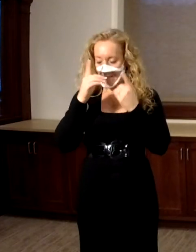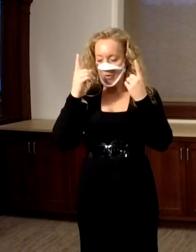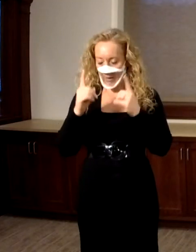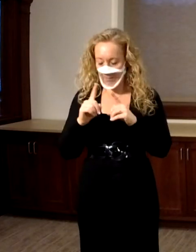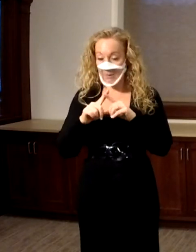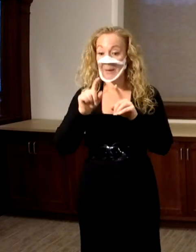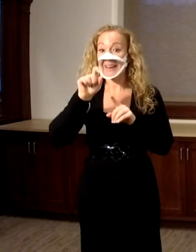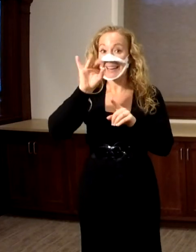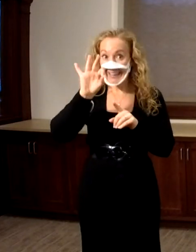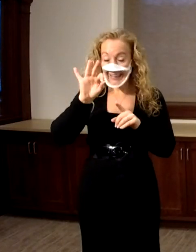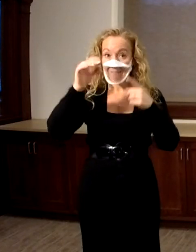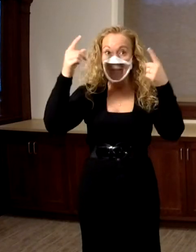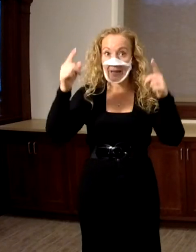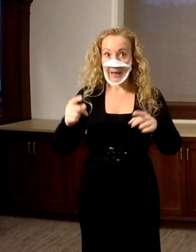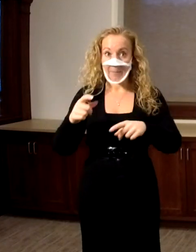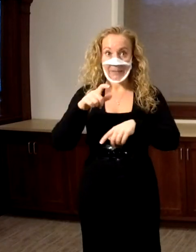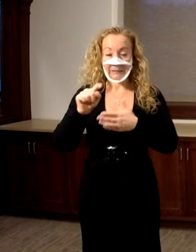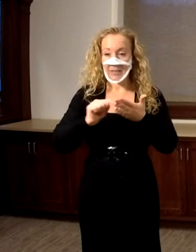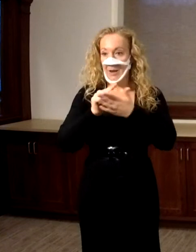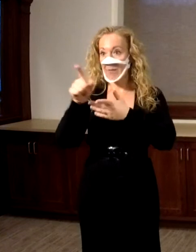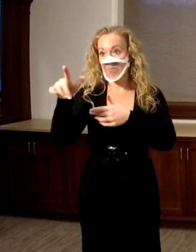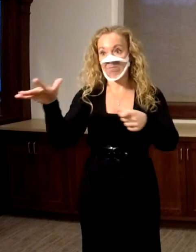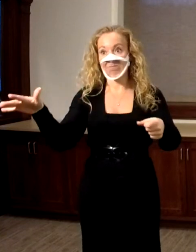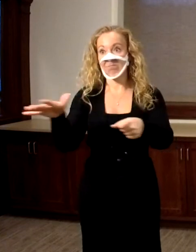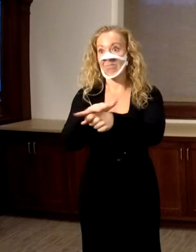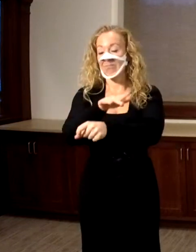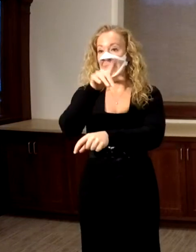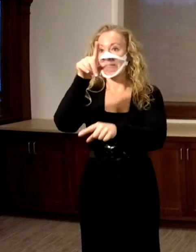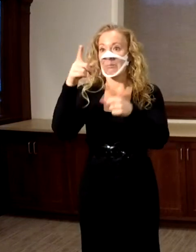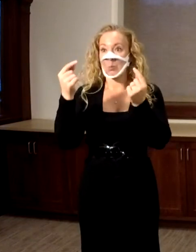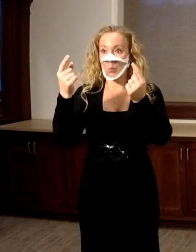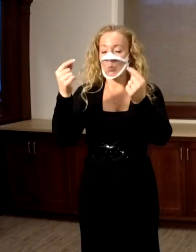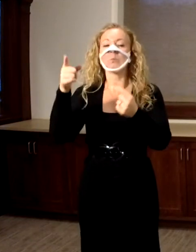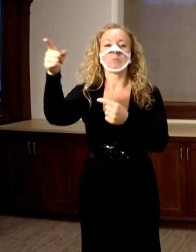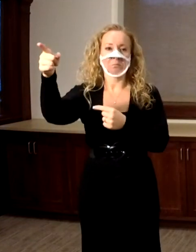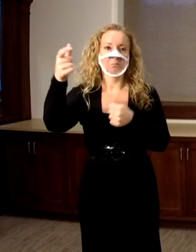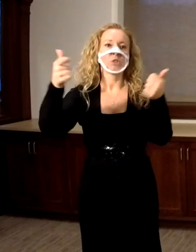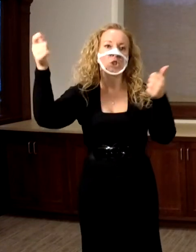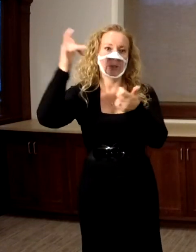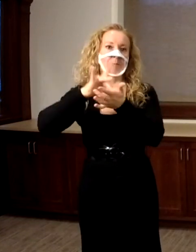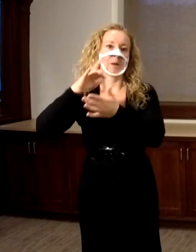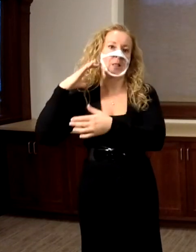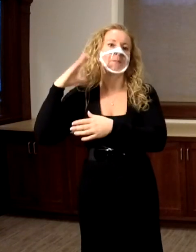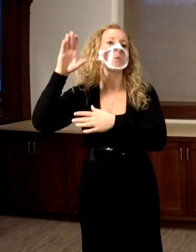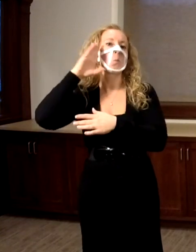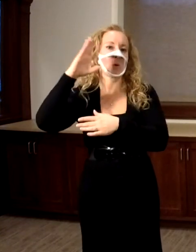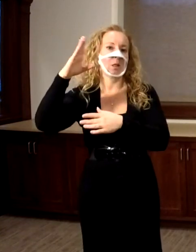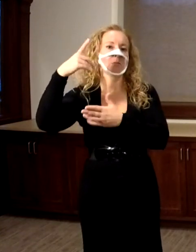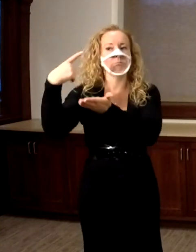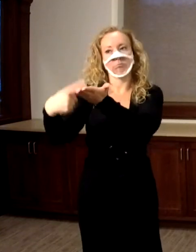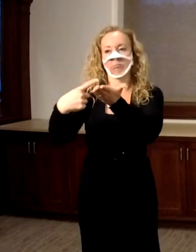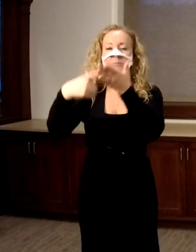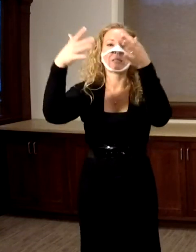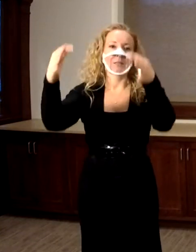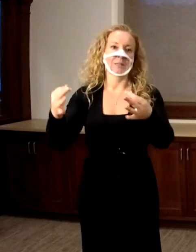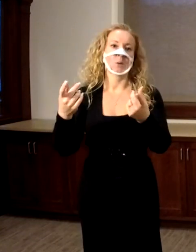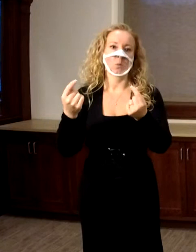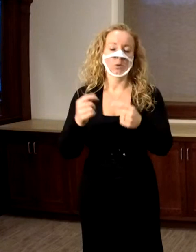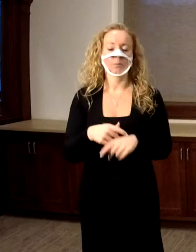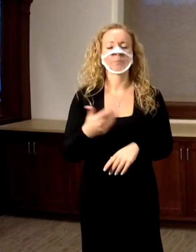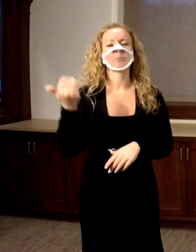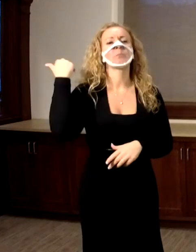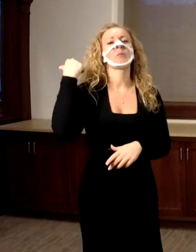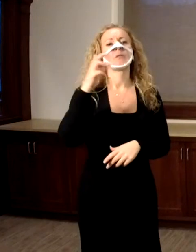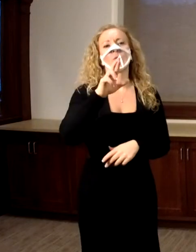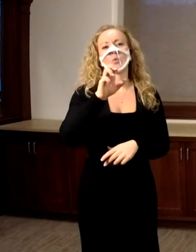our chief medical officers will work together on a strategy. I know that there have been some discussions on, for instance, when remdesivir